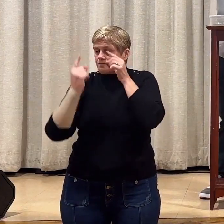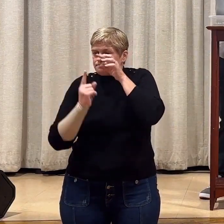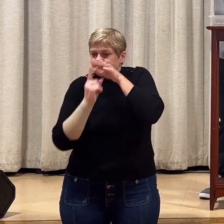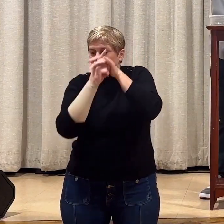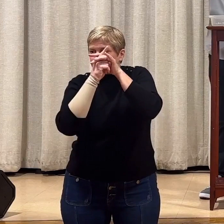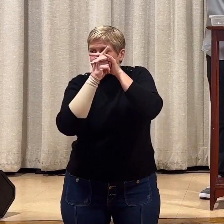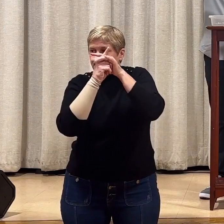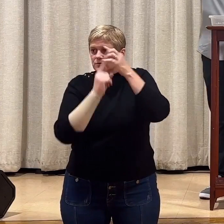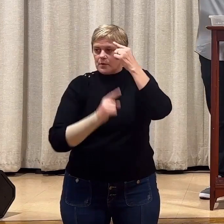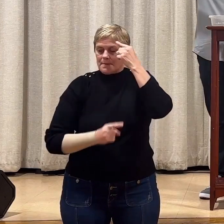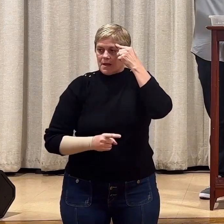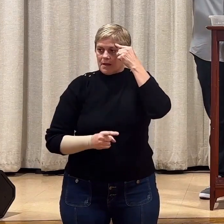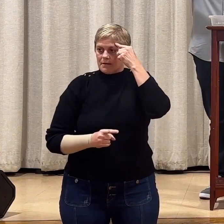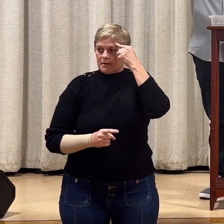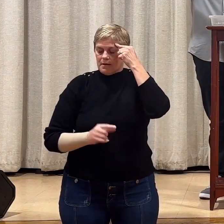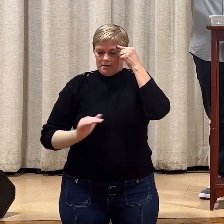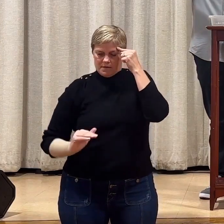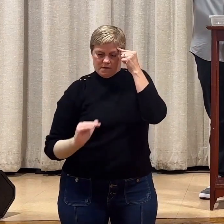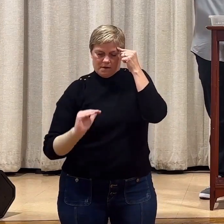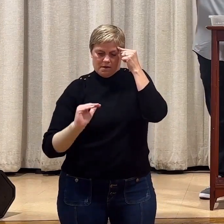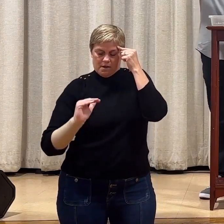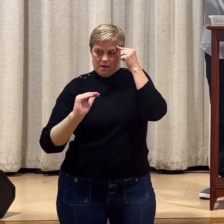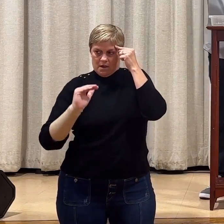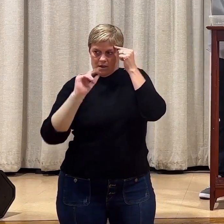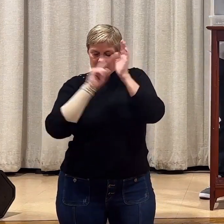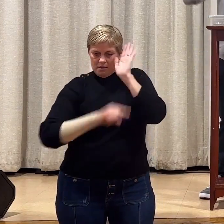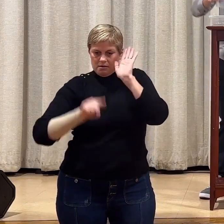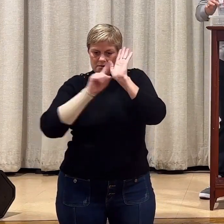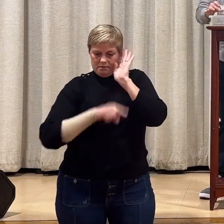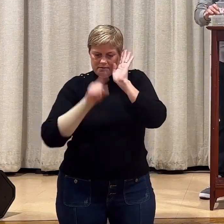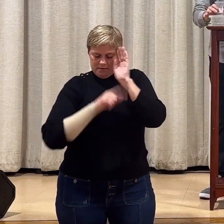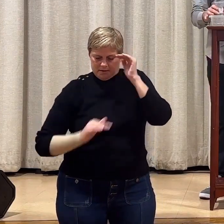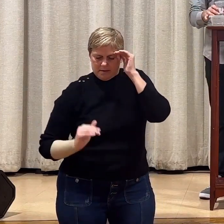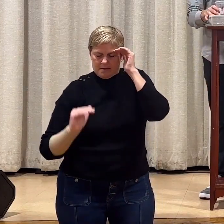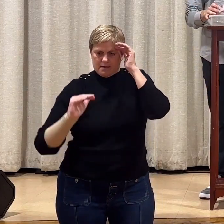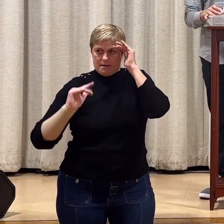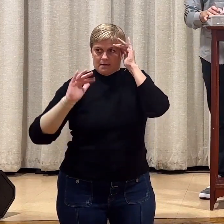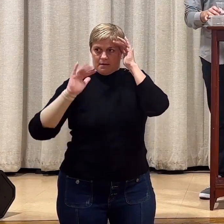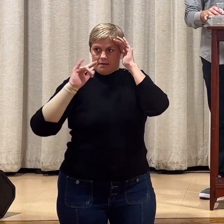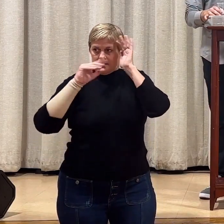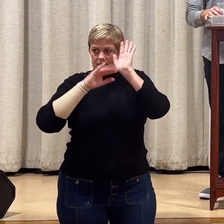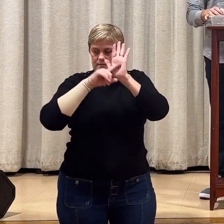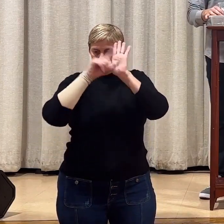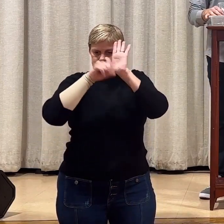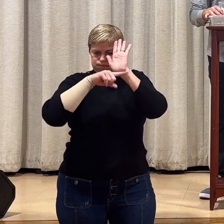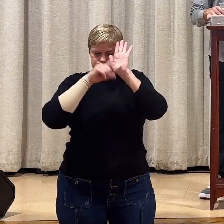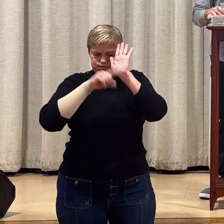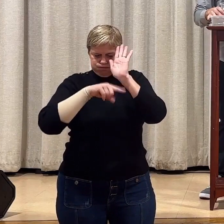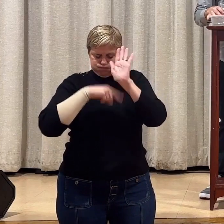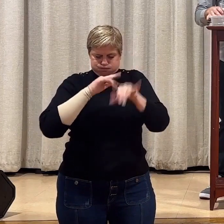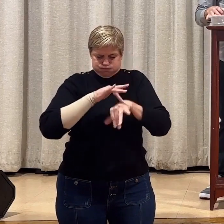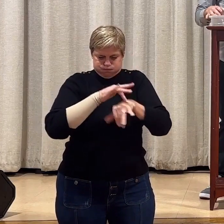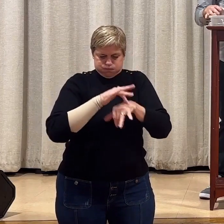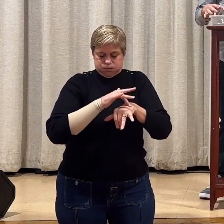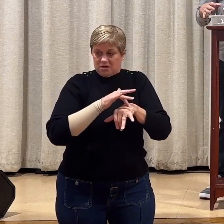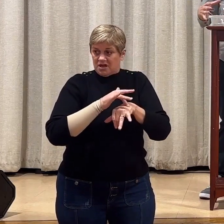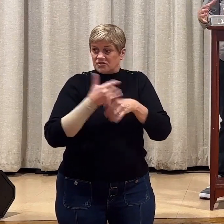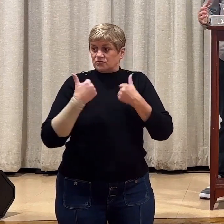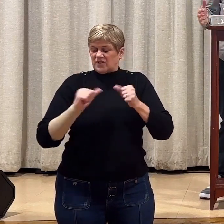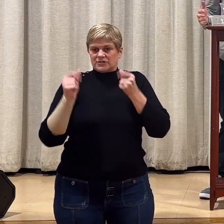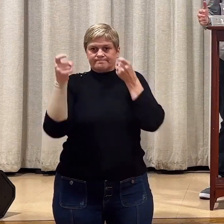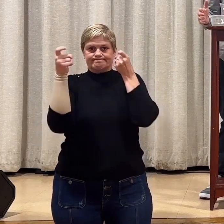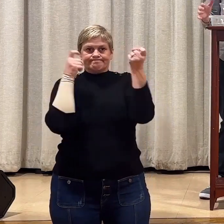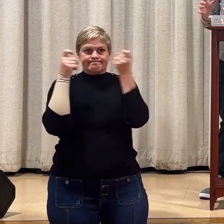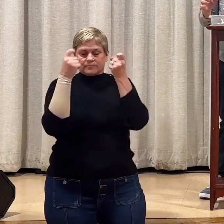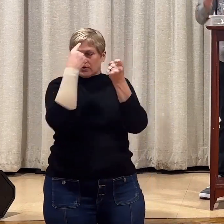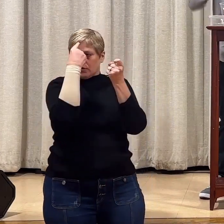our clear mind, and we get filled up with junk, and it fills up all the way. And see, we can try to control our thoughts